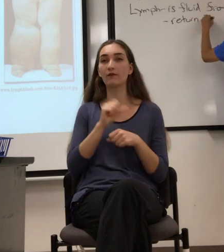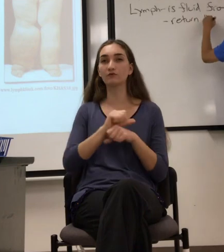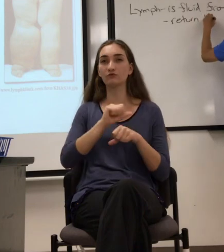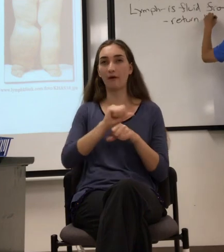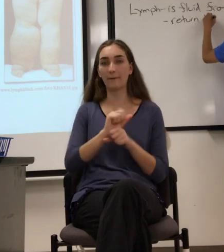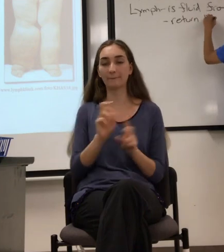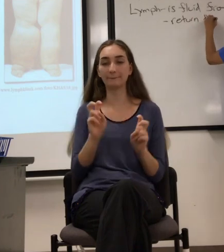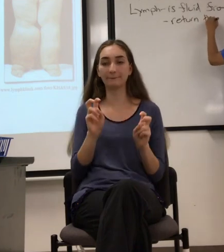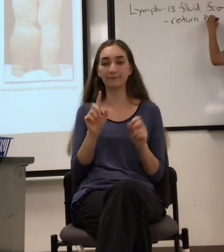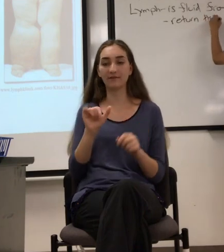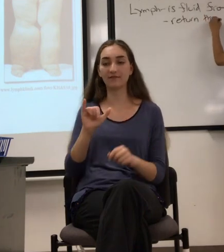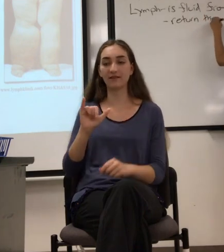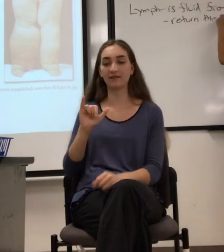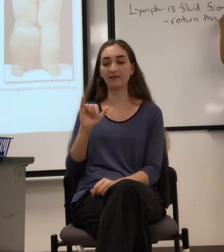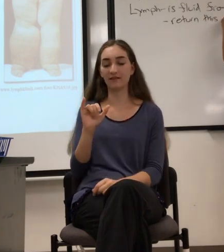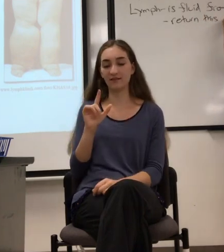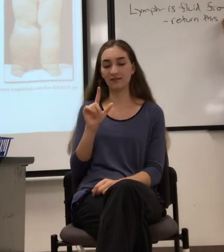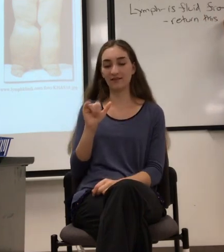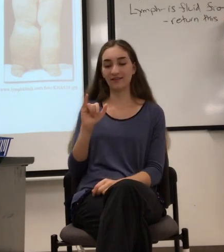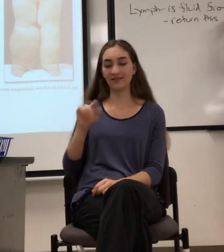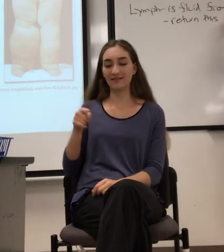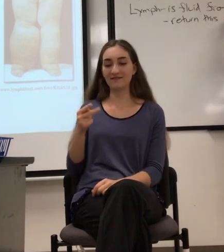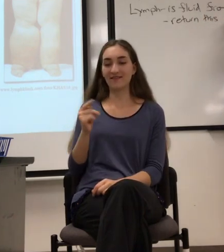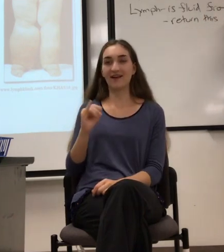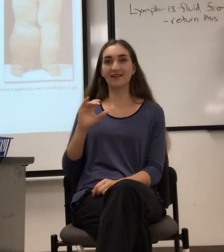return this